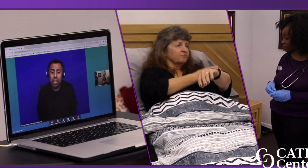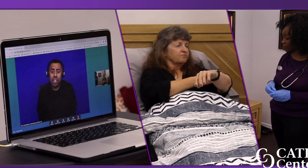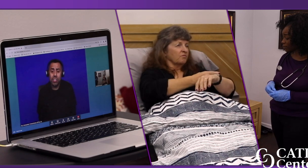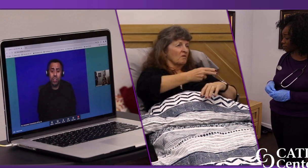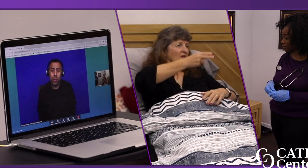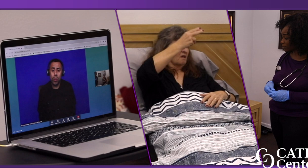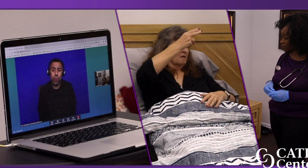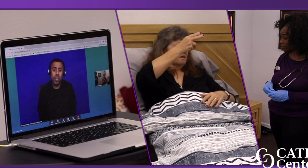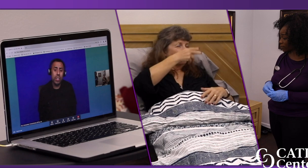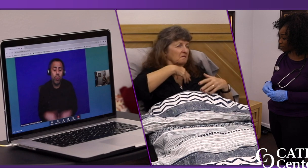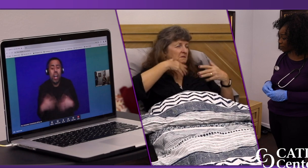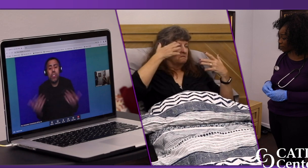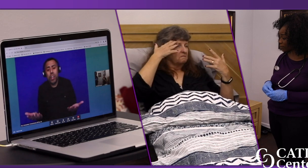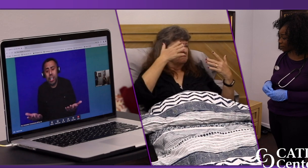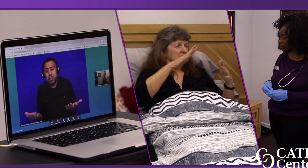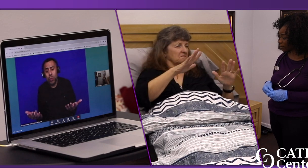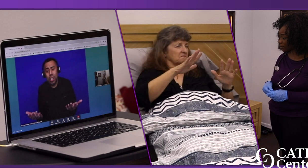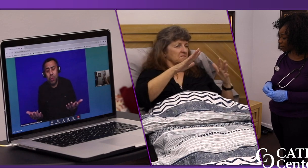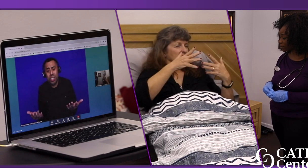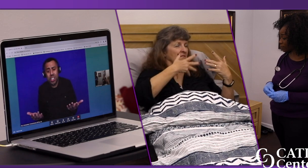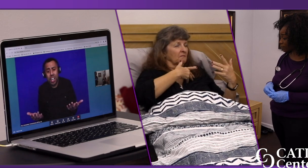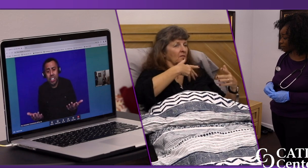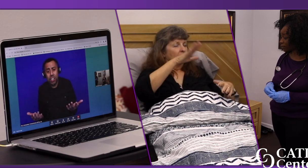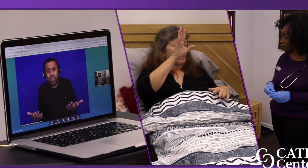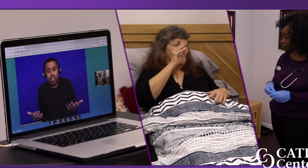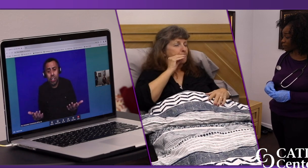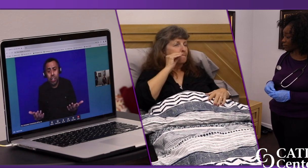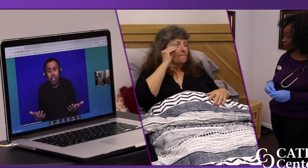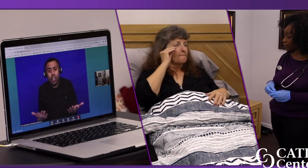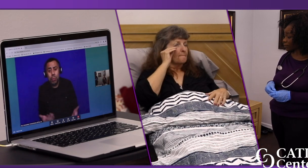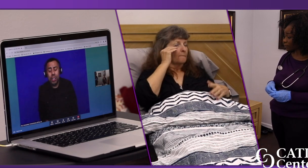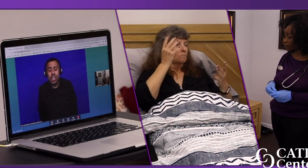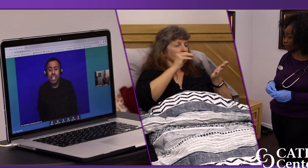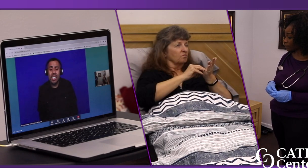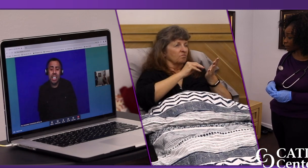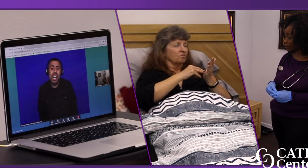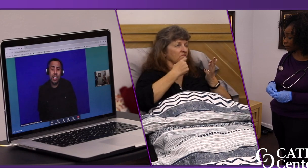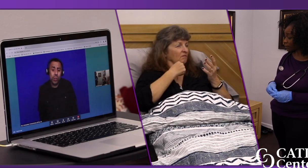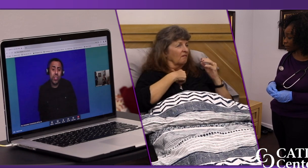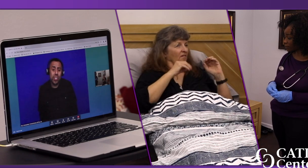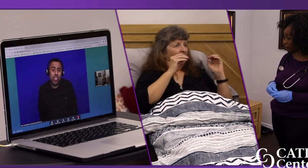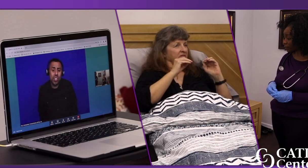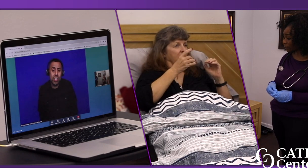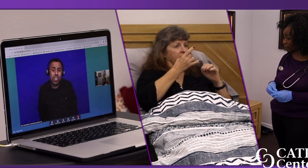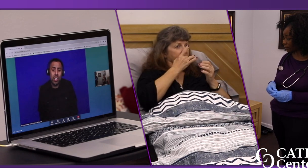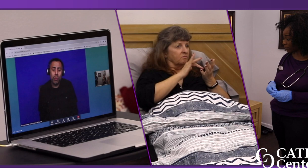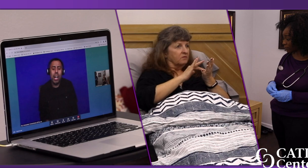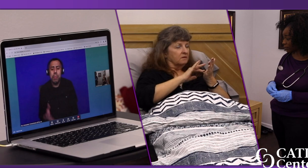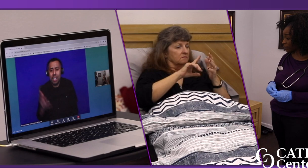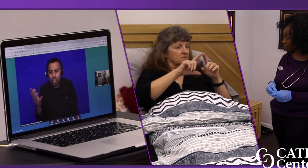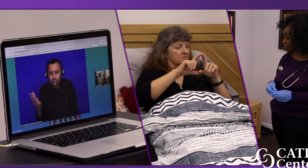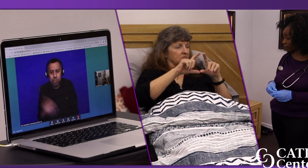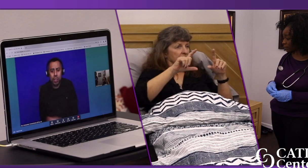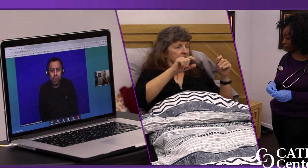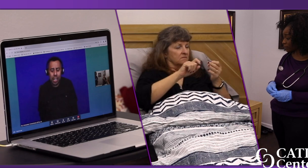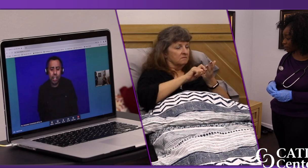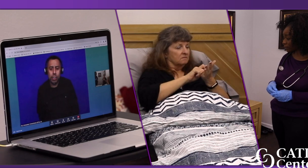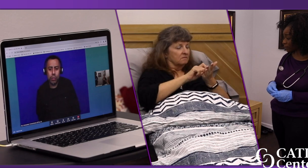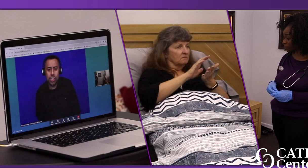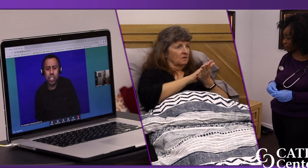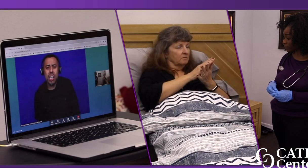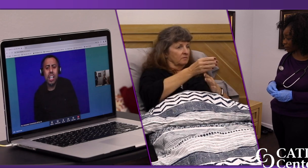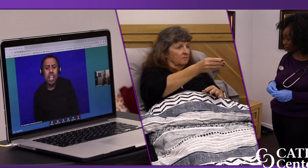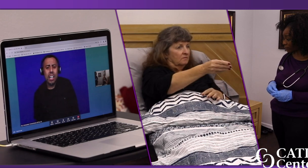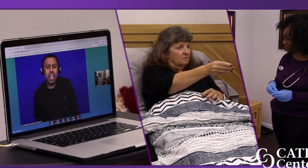basis. And so that's why I thought I'd be okay with the Tylenol. But it is a high dosage. At the hospital it was a